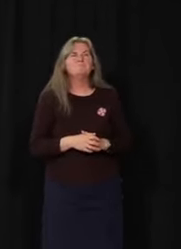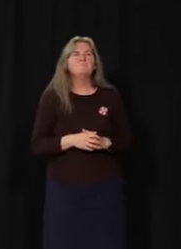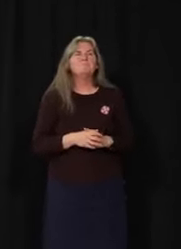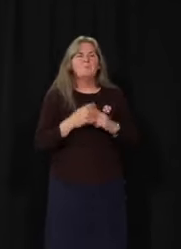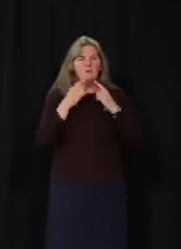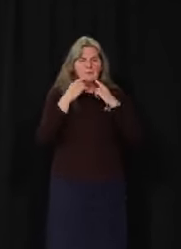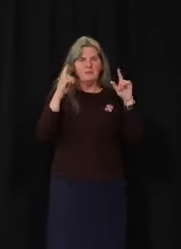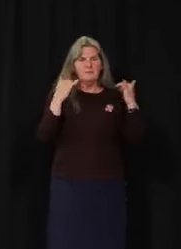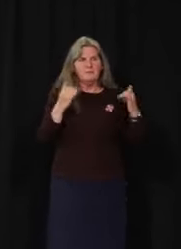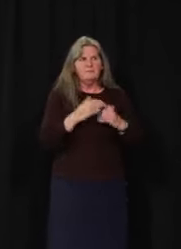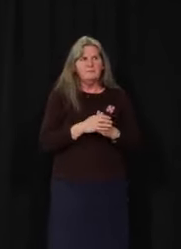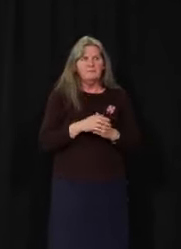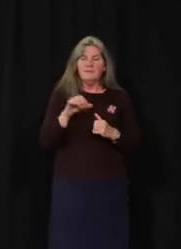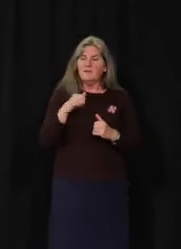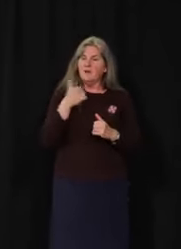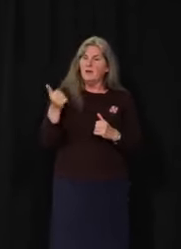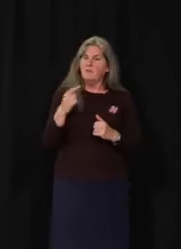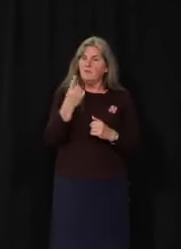Prochaine question, Claudienne?